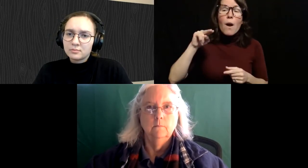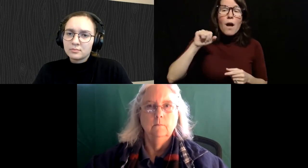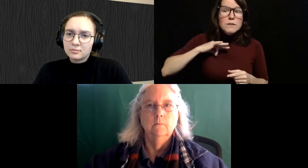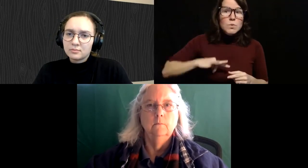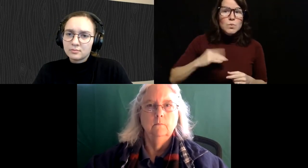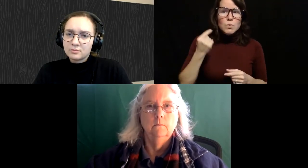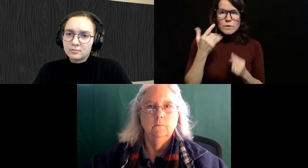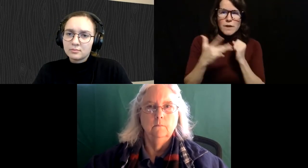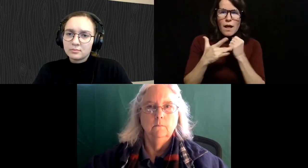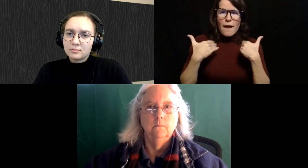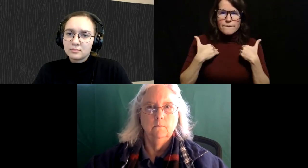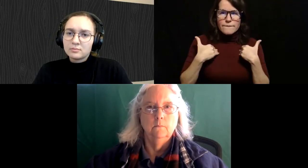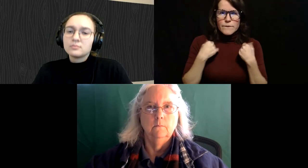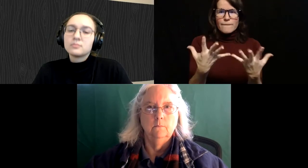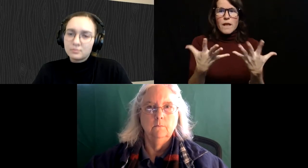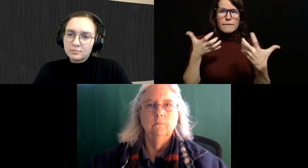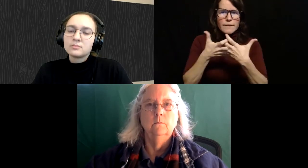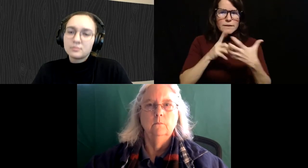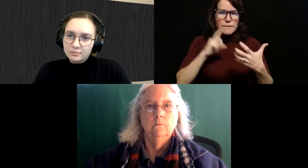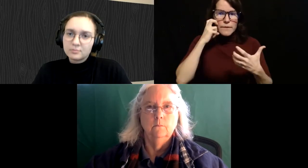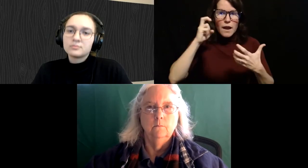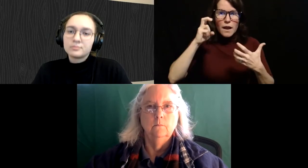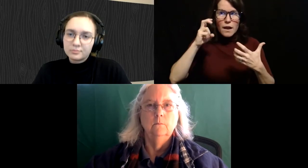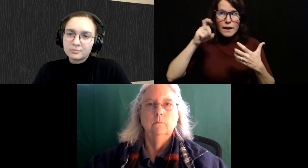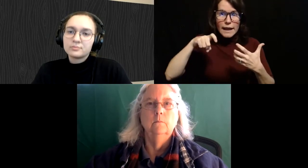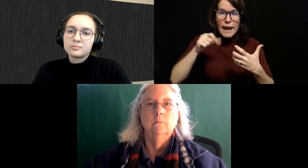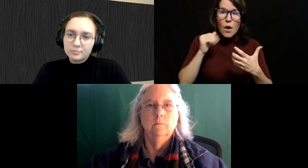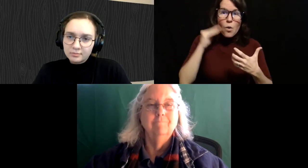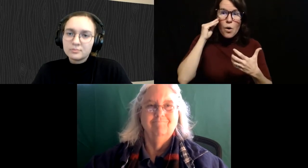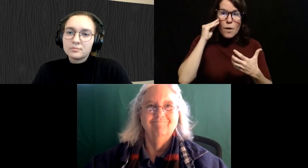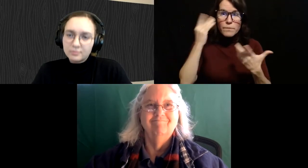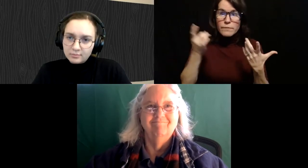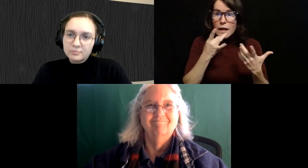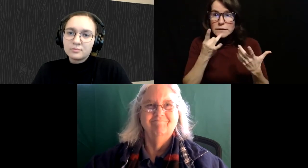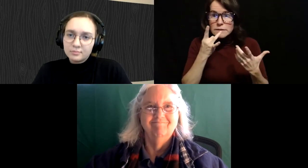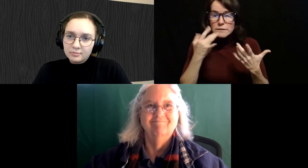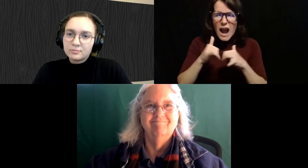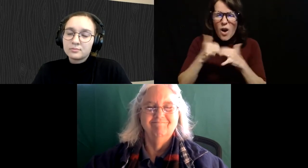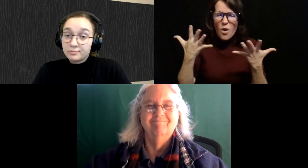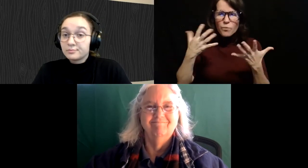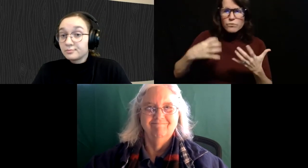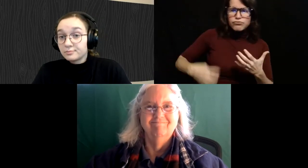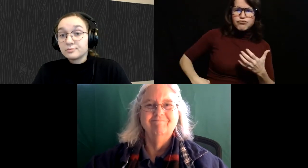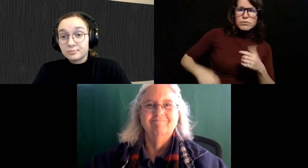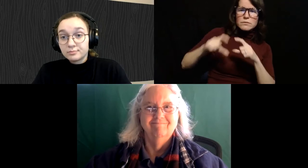of that. In addition, they have a lot of technology that is accommodating for deaf, helps accommodate